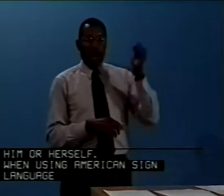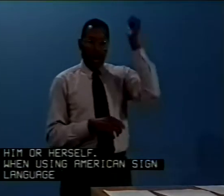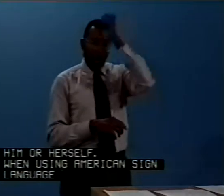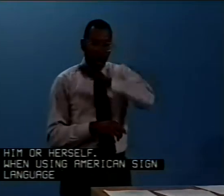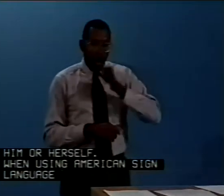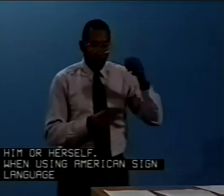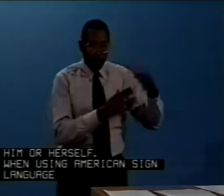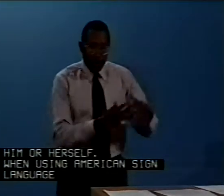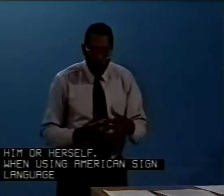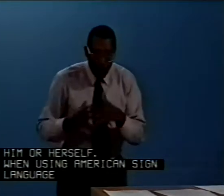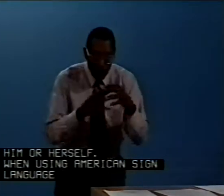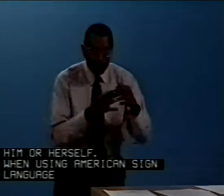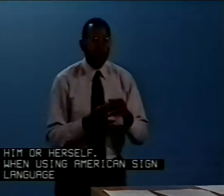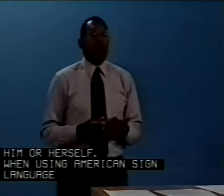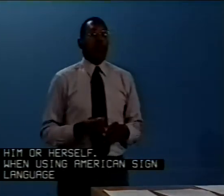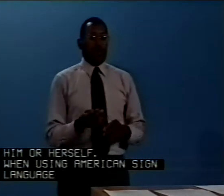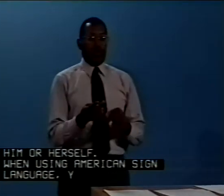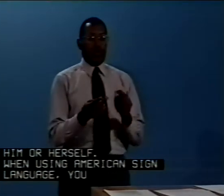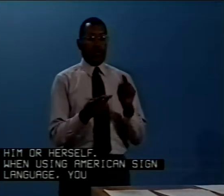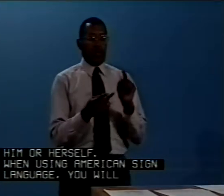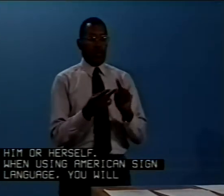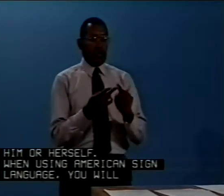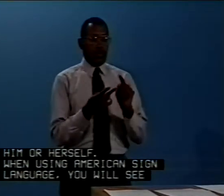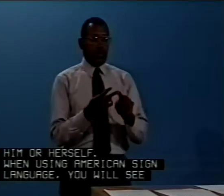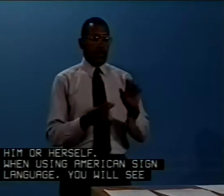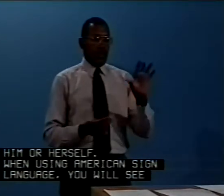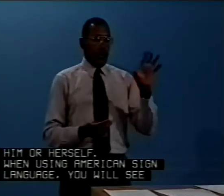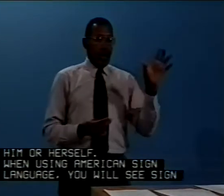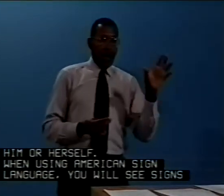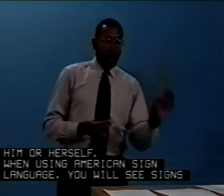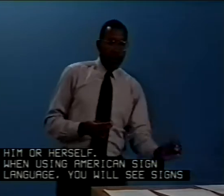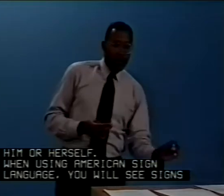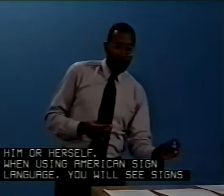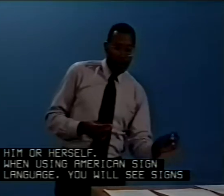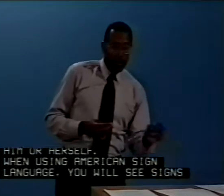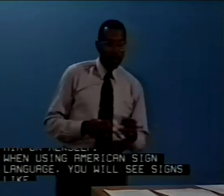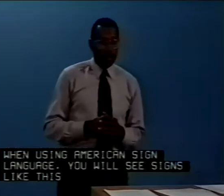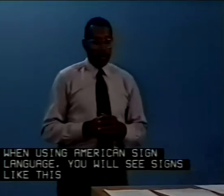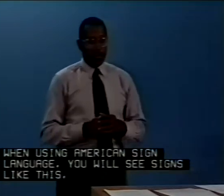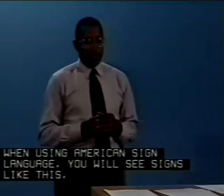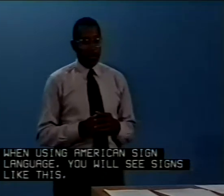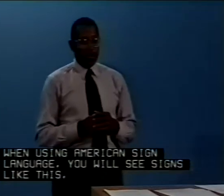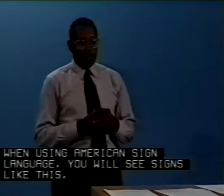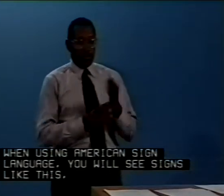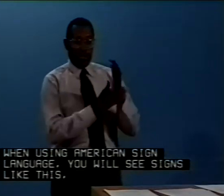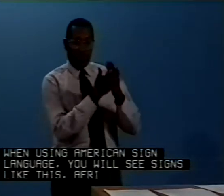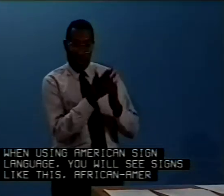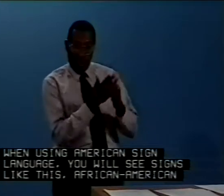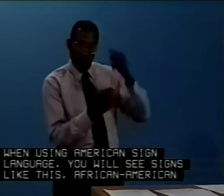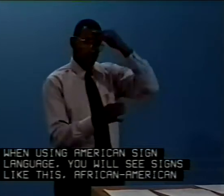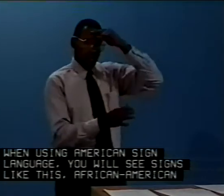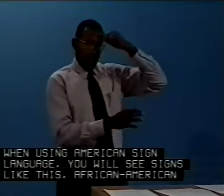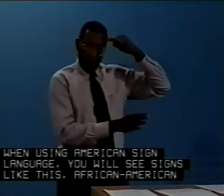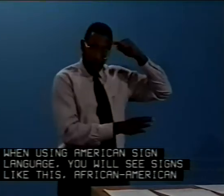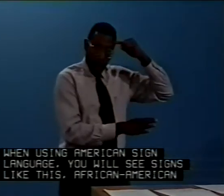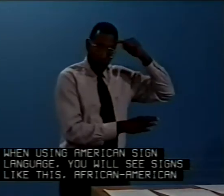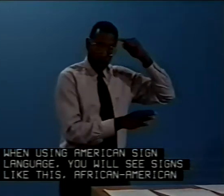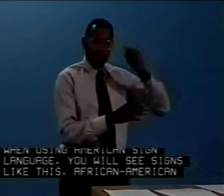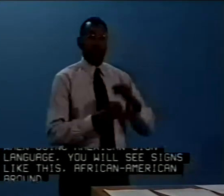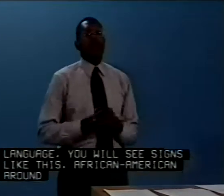you will see signs like this, African American around the face, or the one that's in a neutral space, and some use the